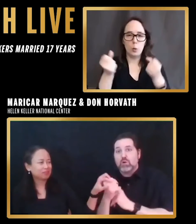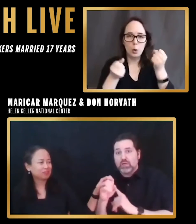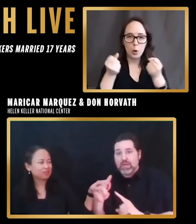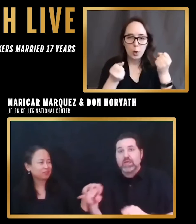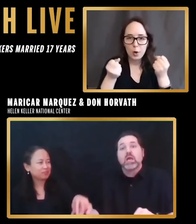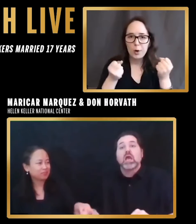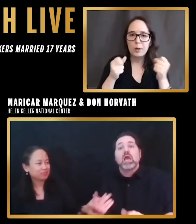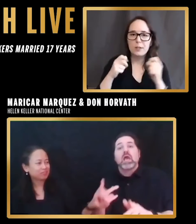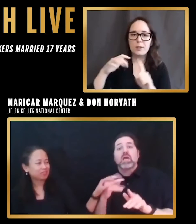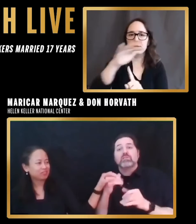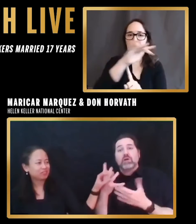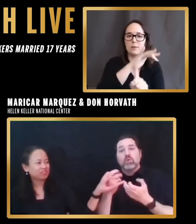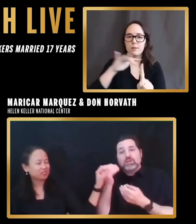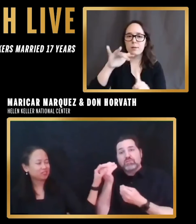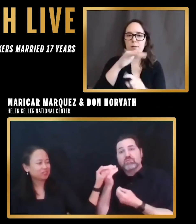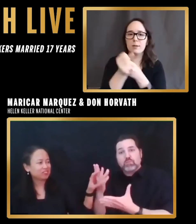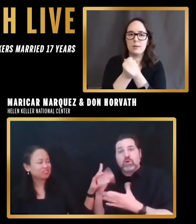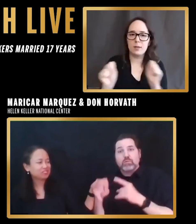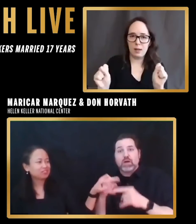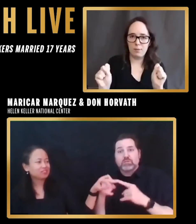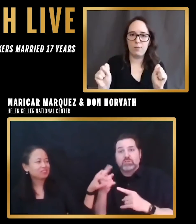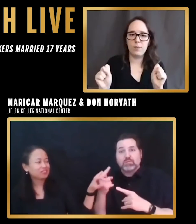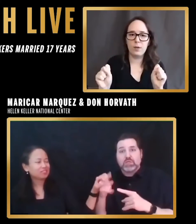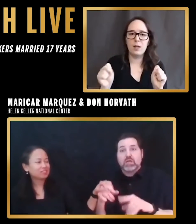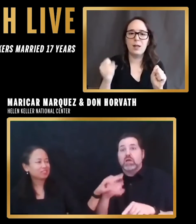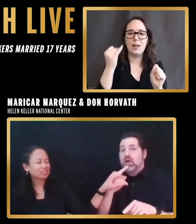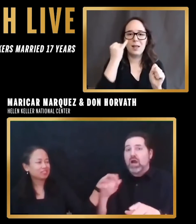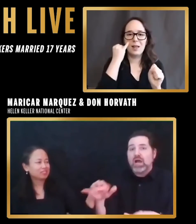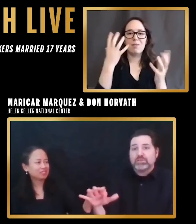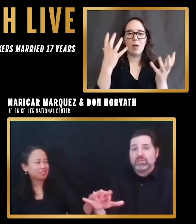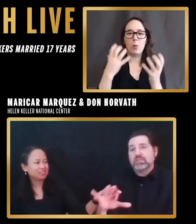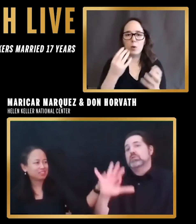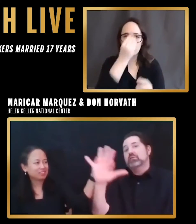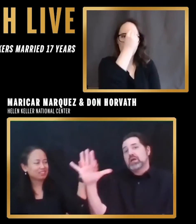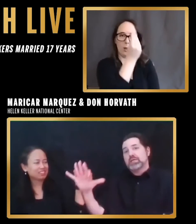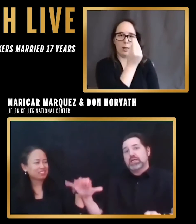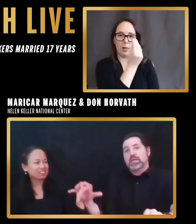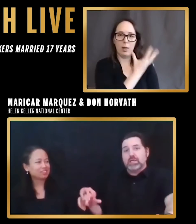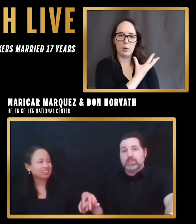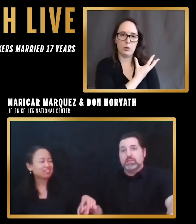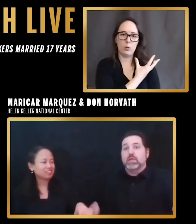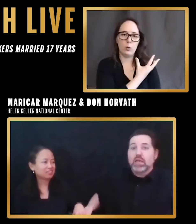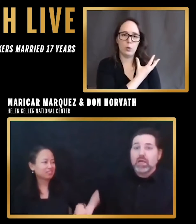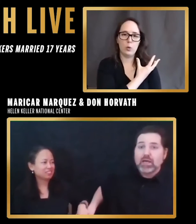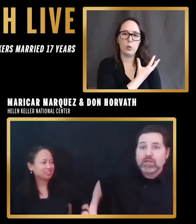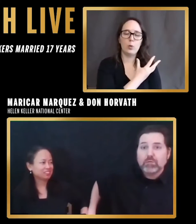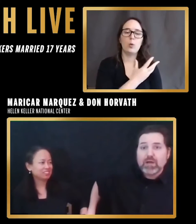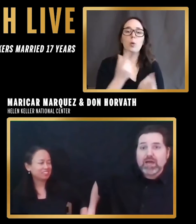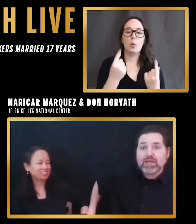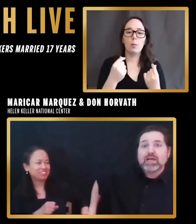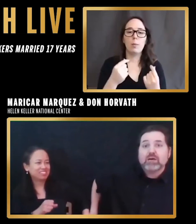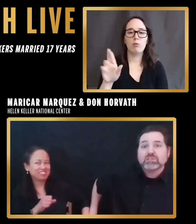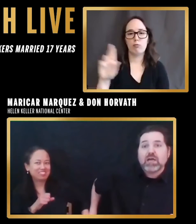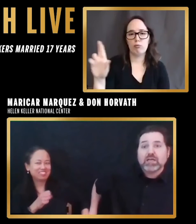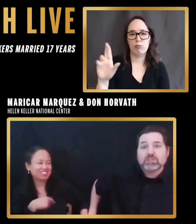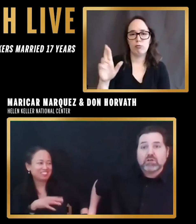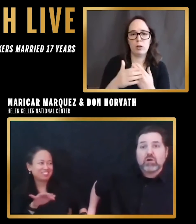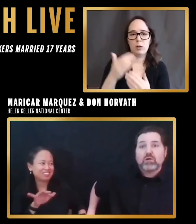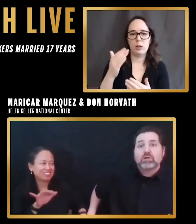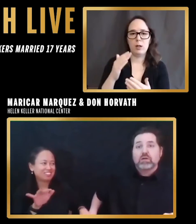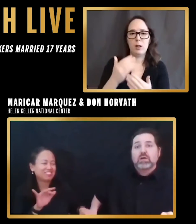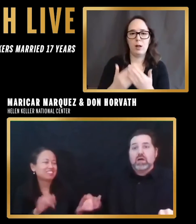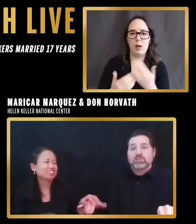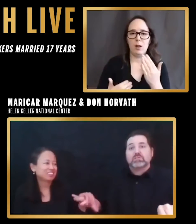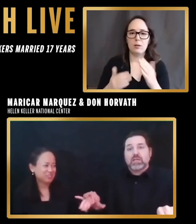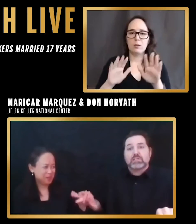environment's okay. And if I want to inform her about something, I take my right hand and I go back and I'll sign it to